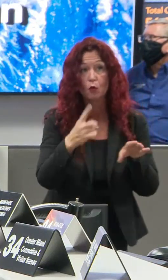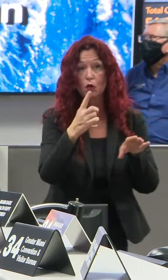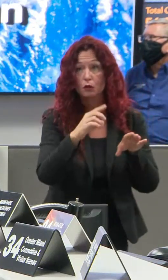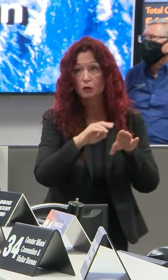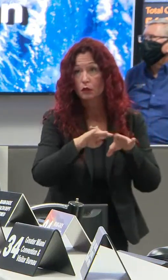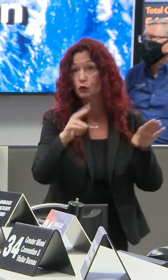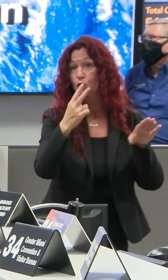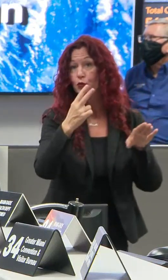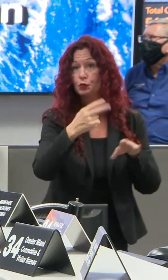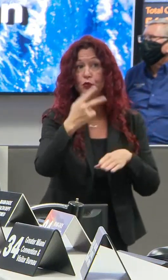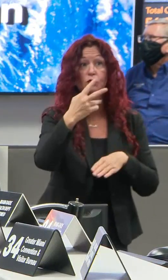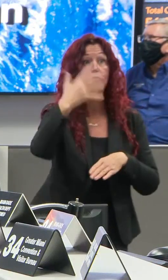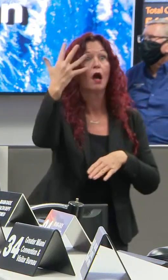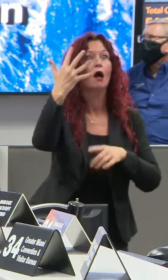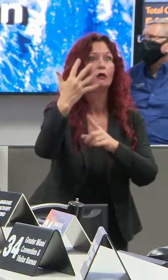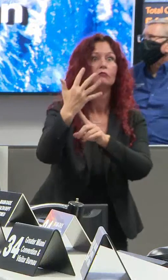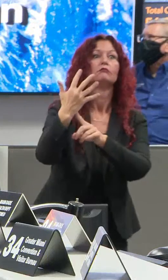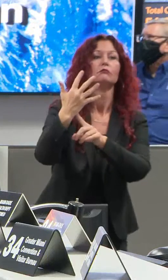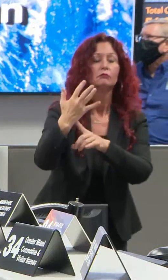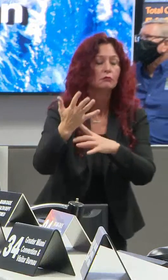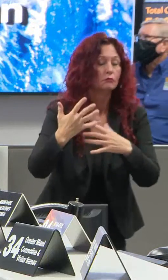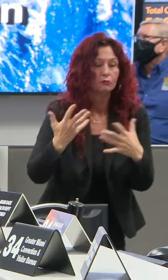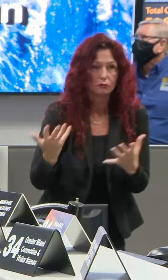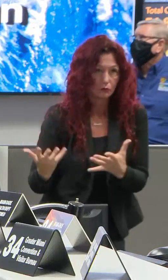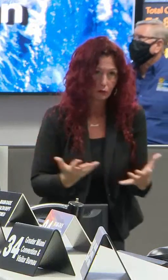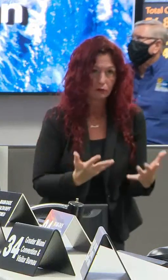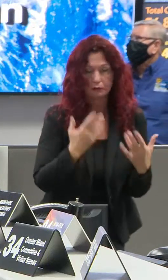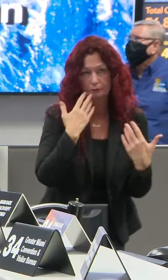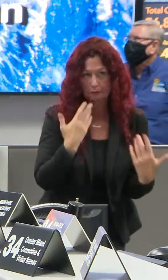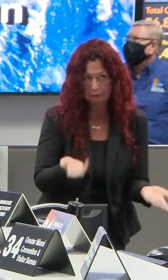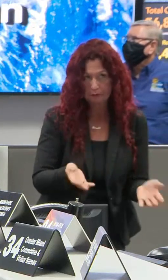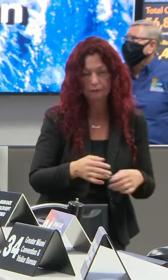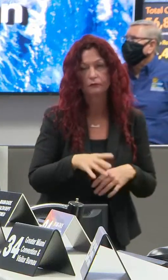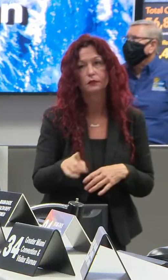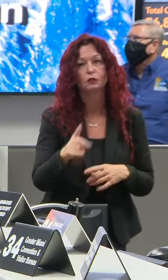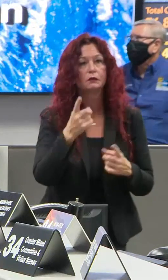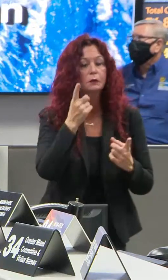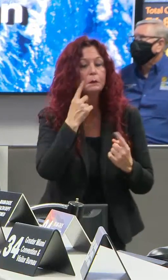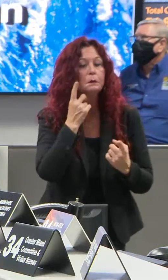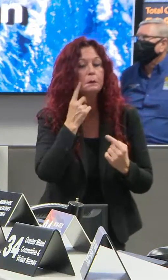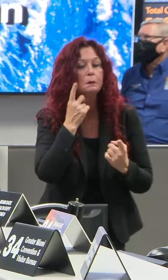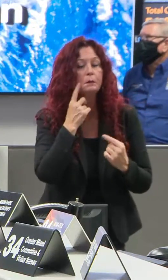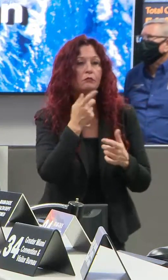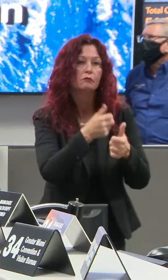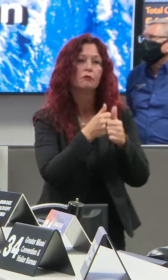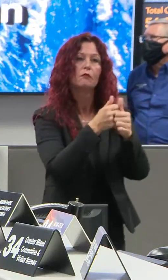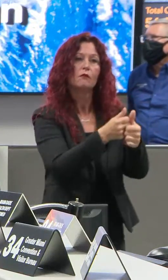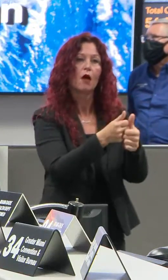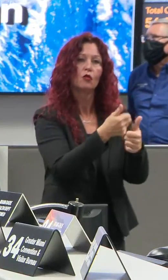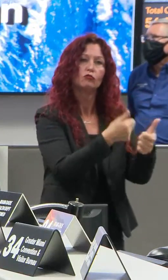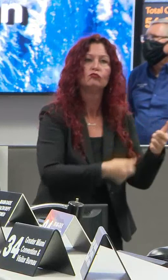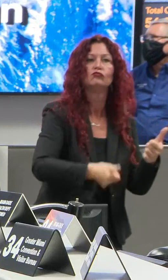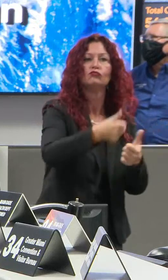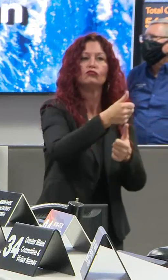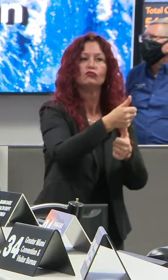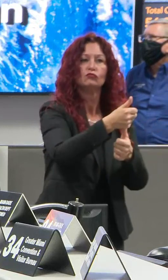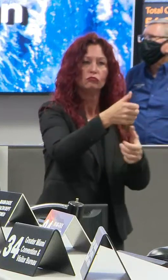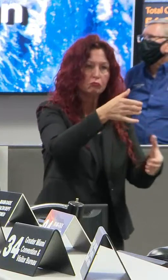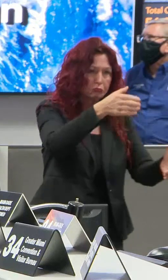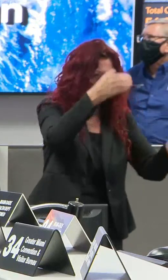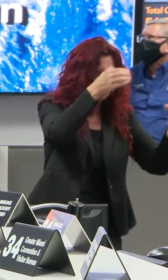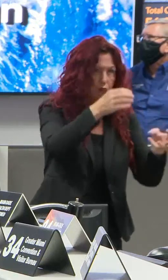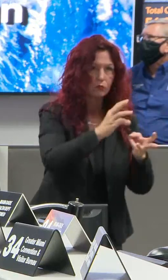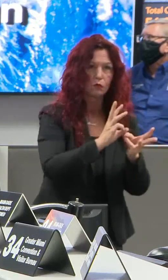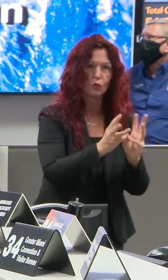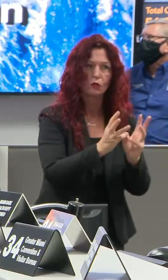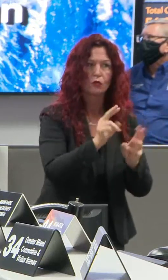with each storm. So it really all depends on the confidence that you have, or the confidence that the Hurricane Center has on the strength and direction